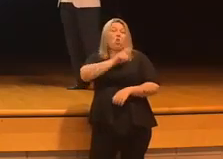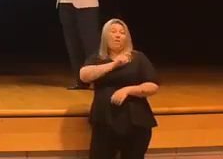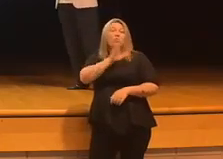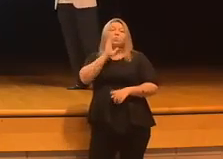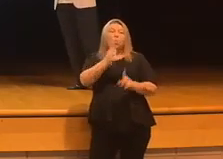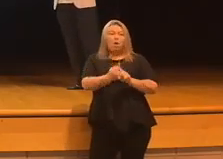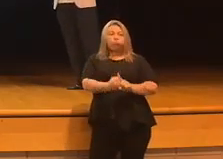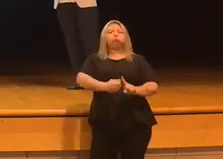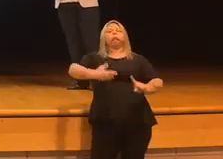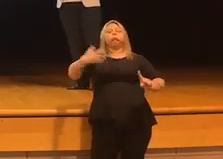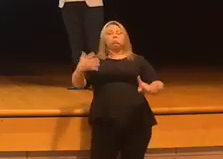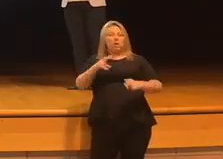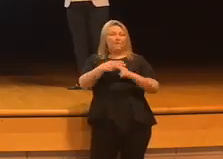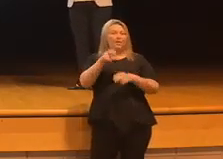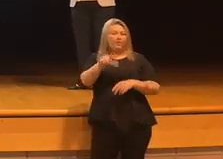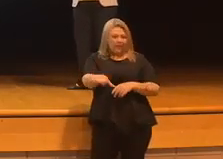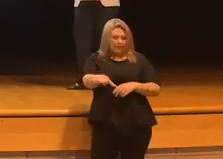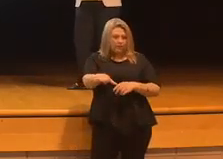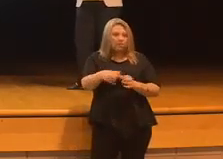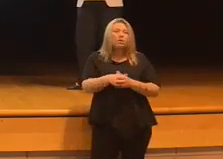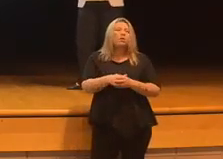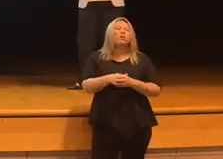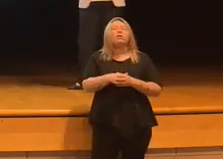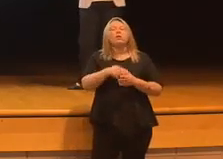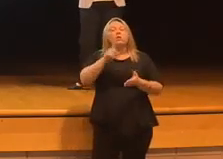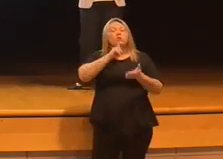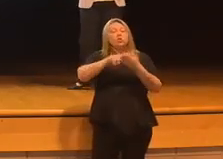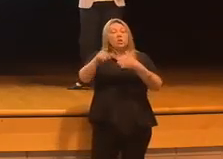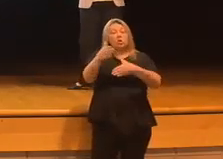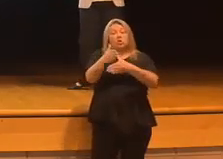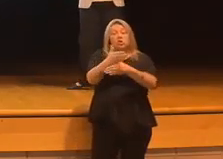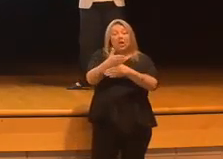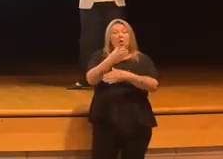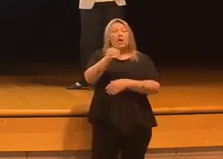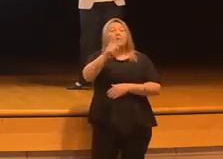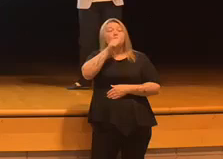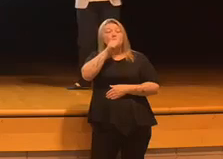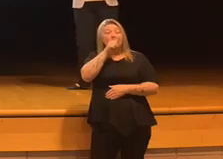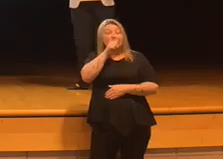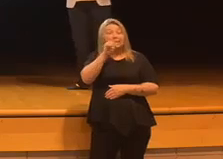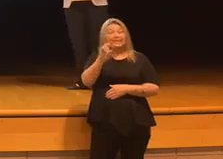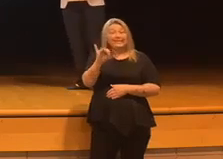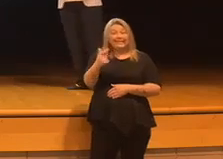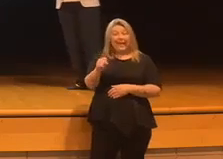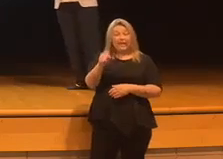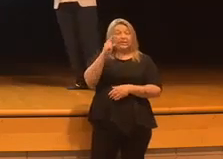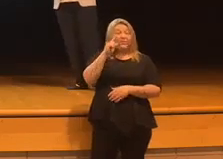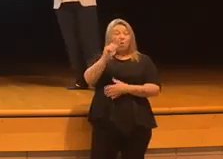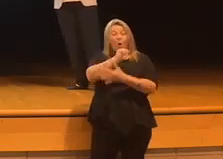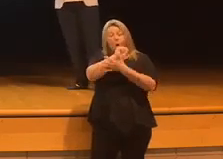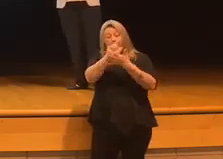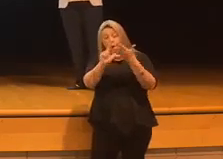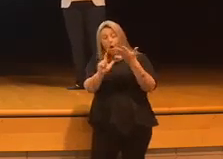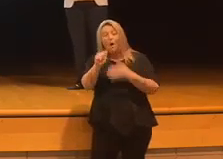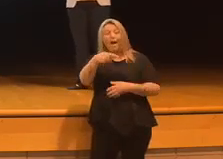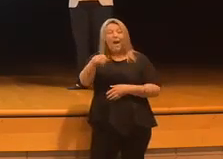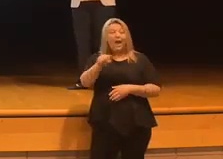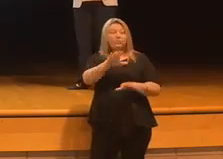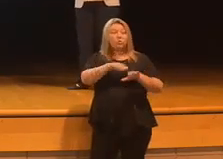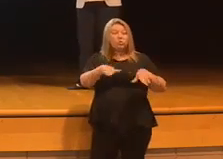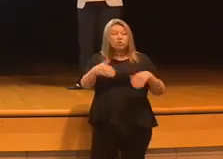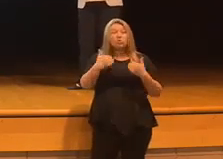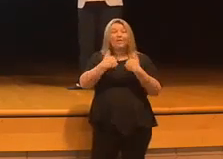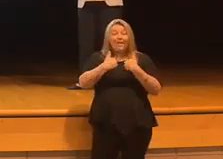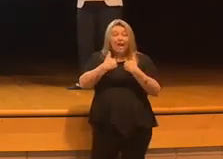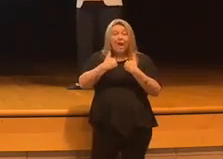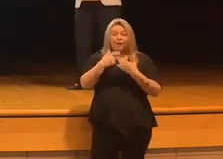that. Check the share and privacy settings in every app that your child has. Go through them one